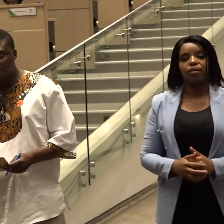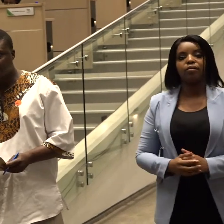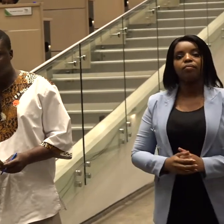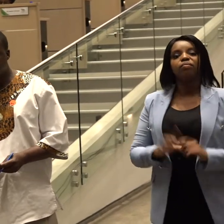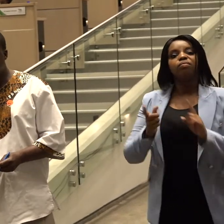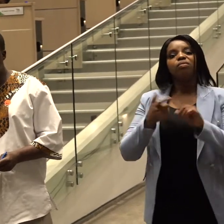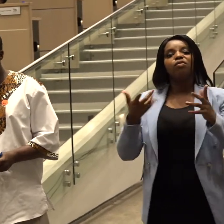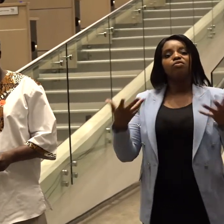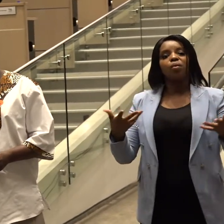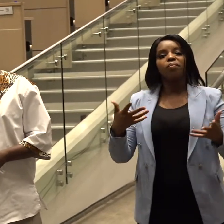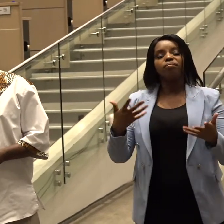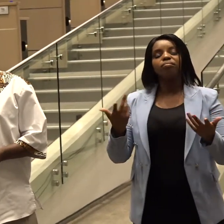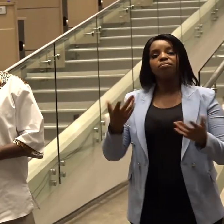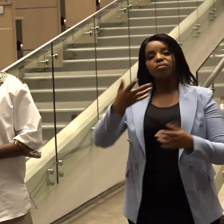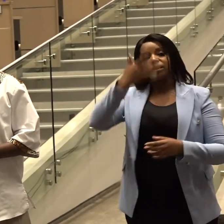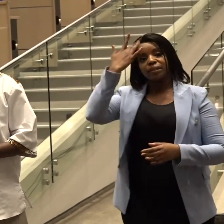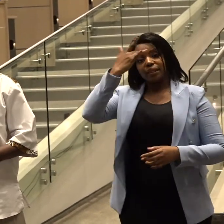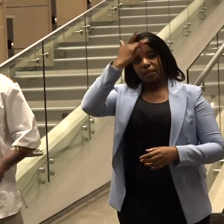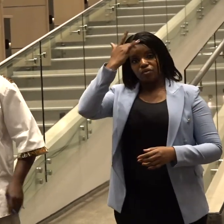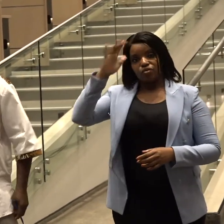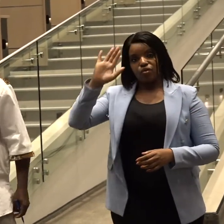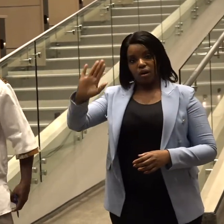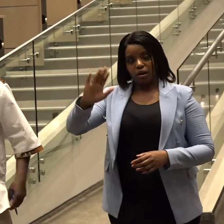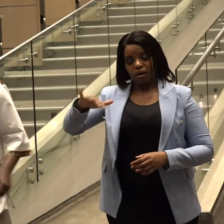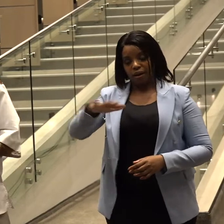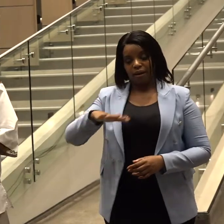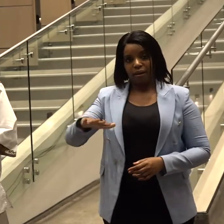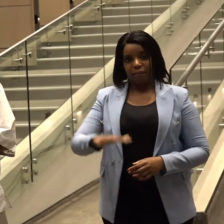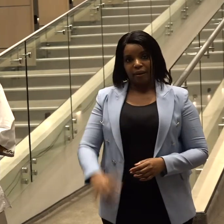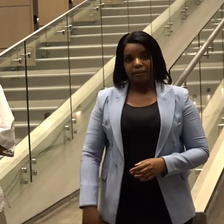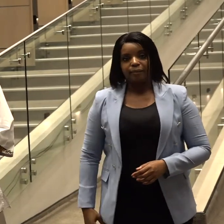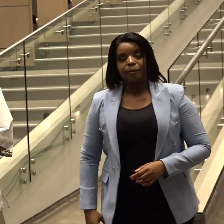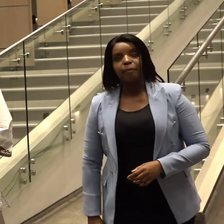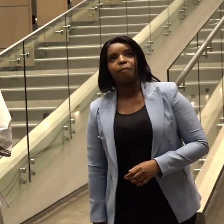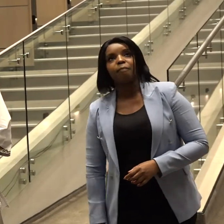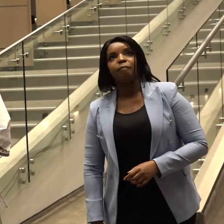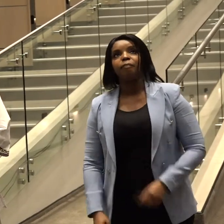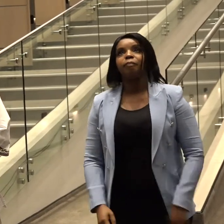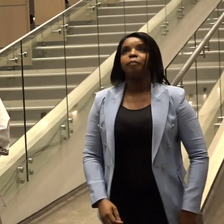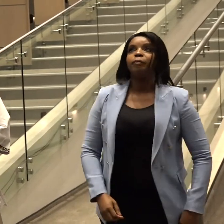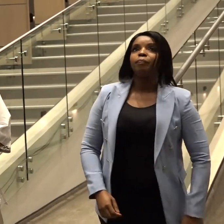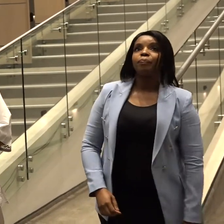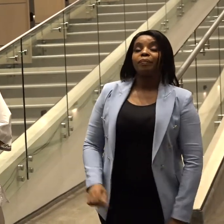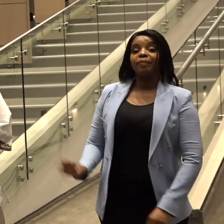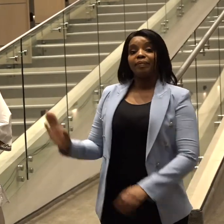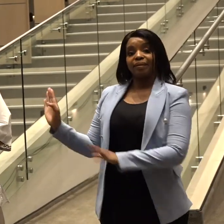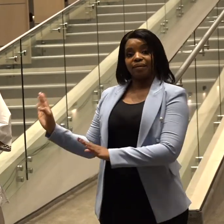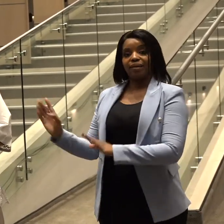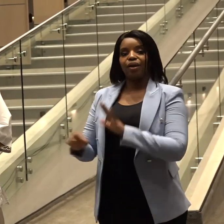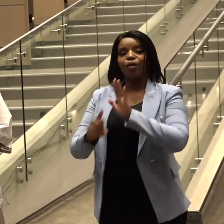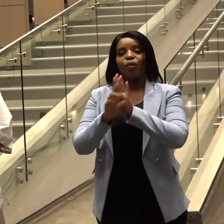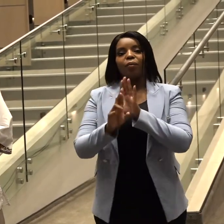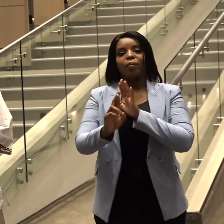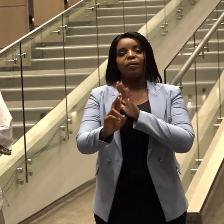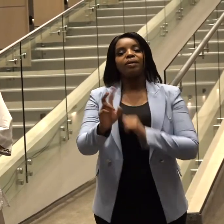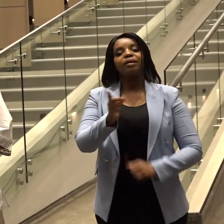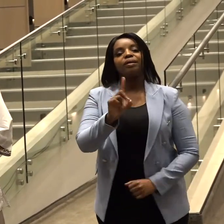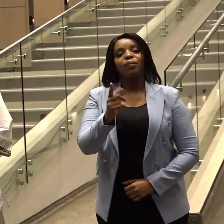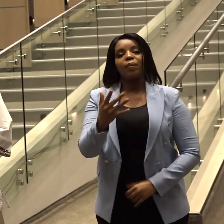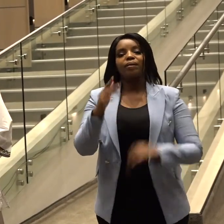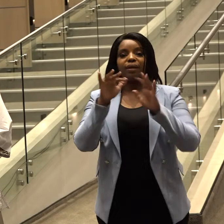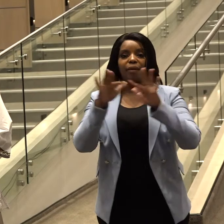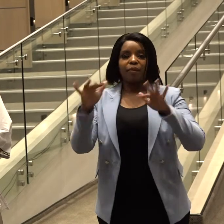Centurion region 4. the Centurion I'm representing the informal